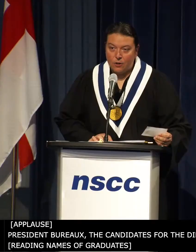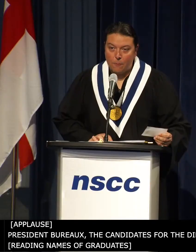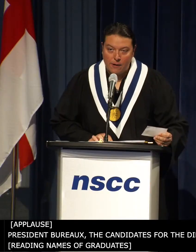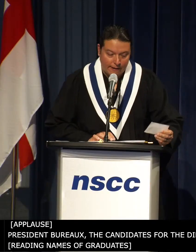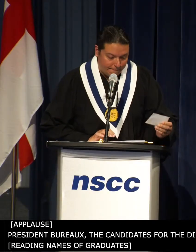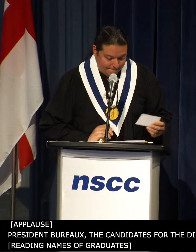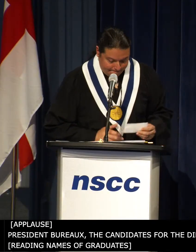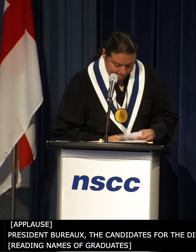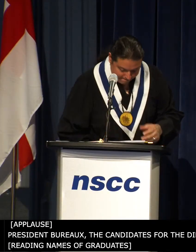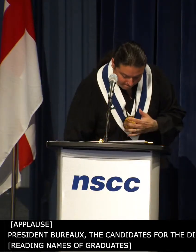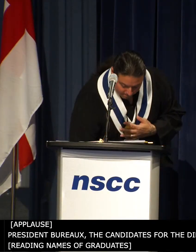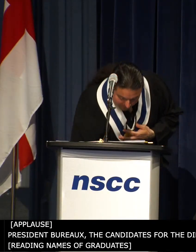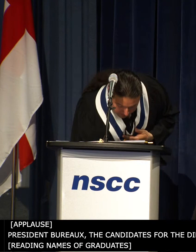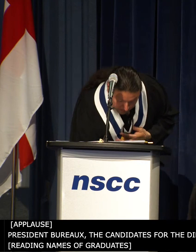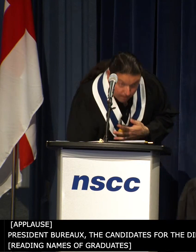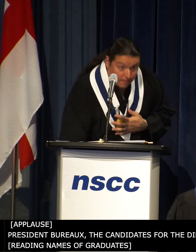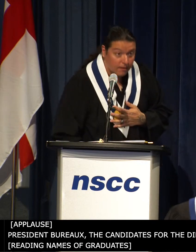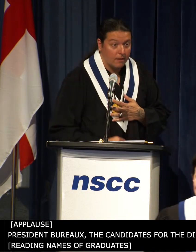Brianna Dupuy.